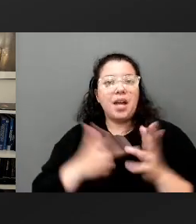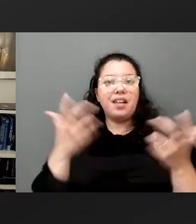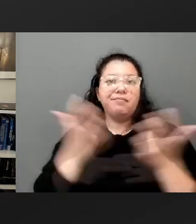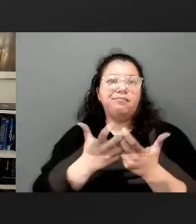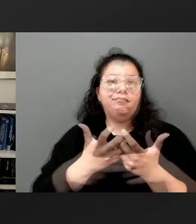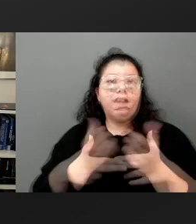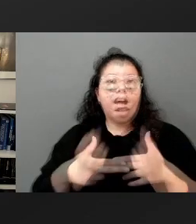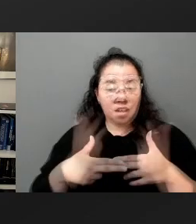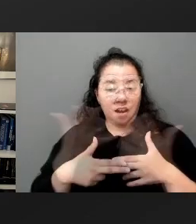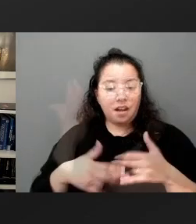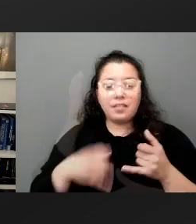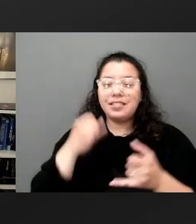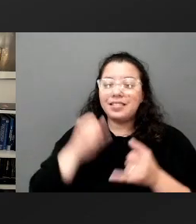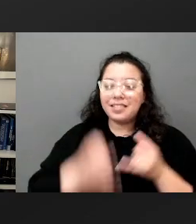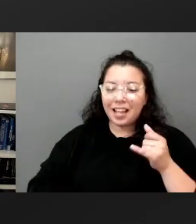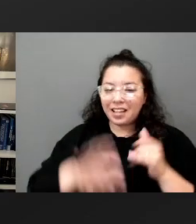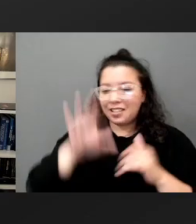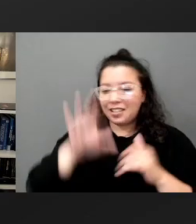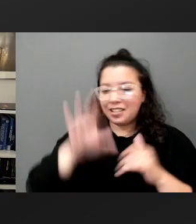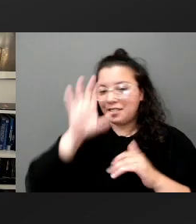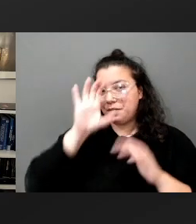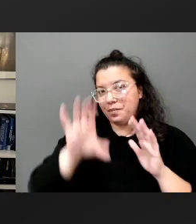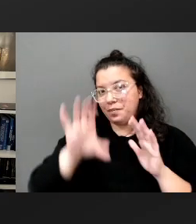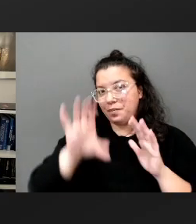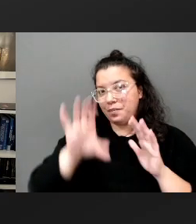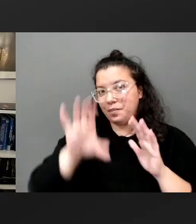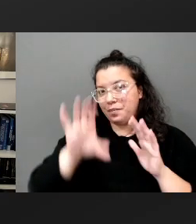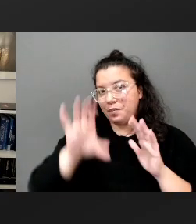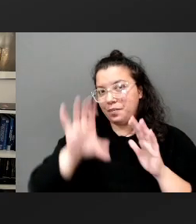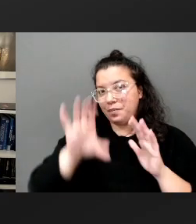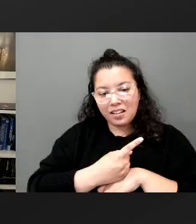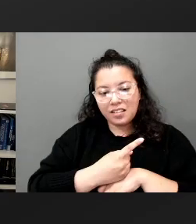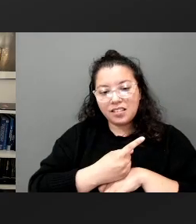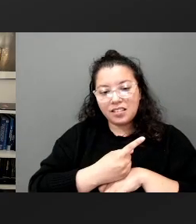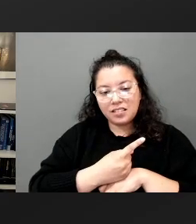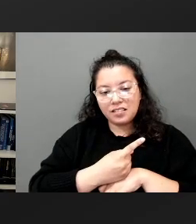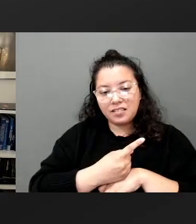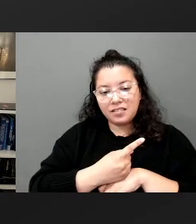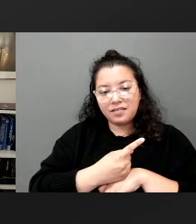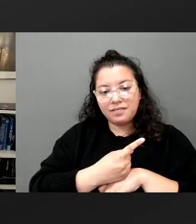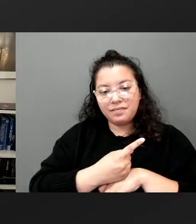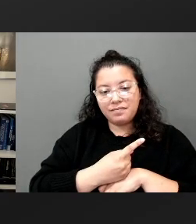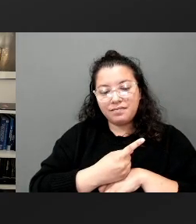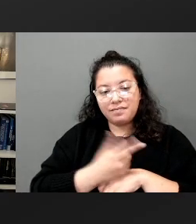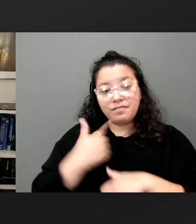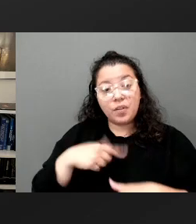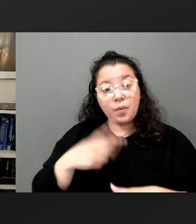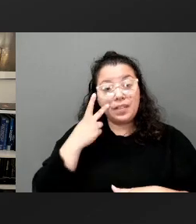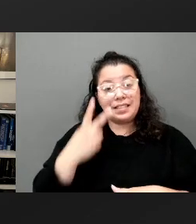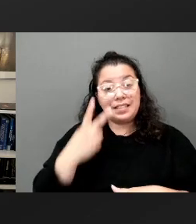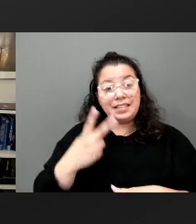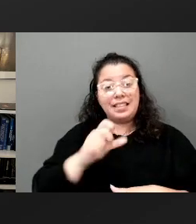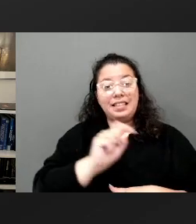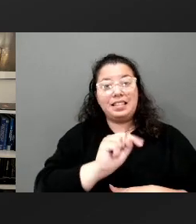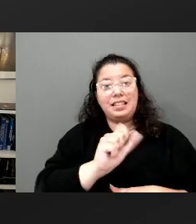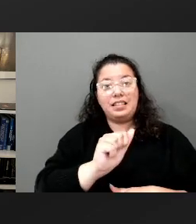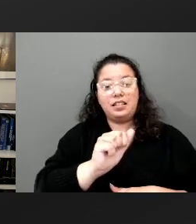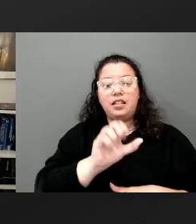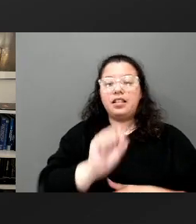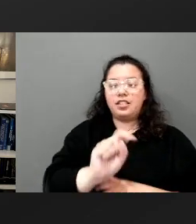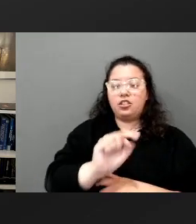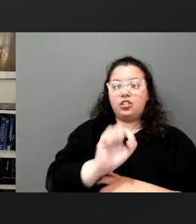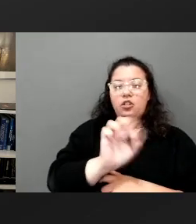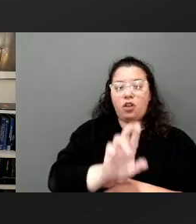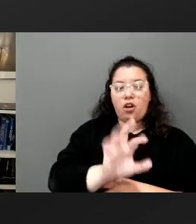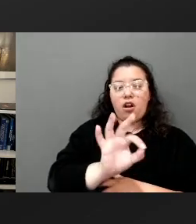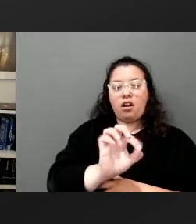next slide here. And so here we have the star-forming region in the Karina Nebula, and